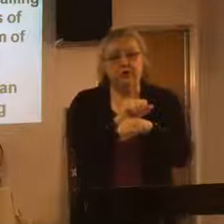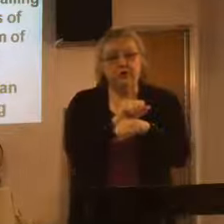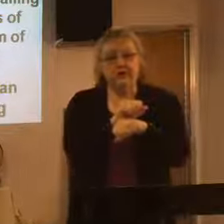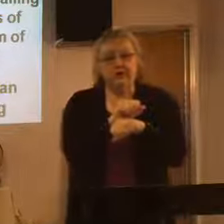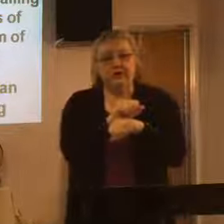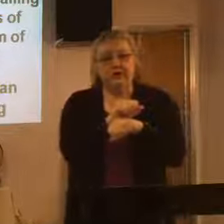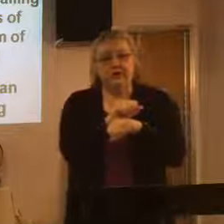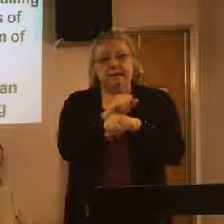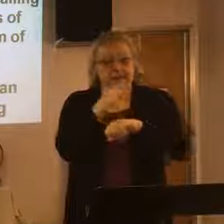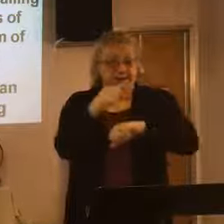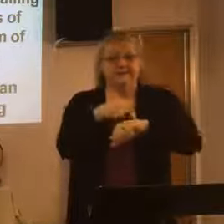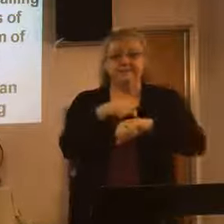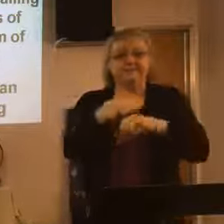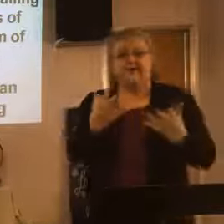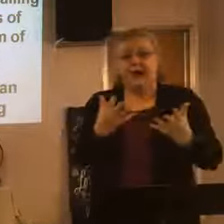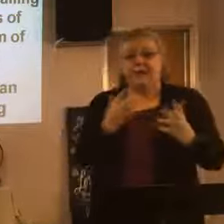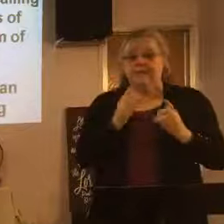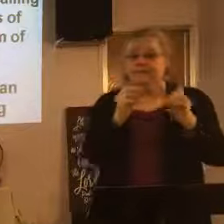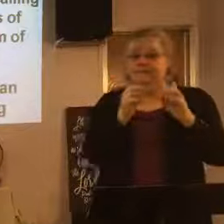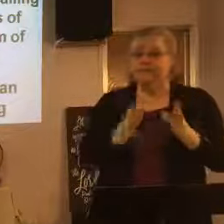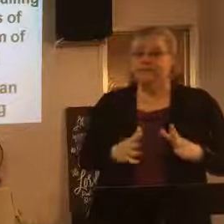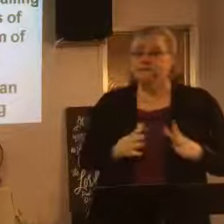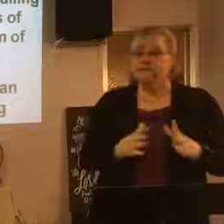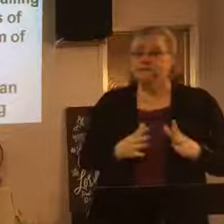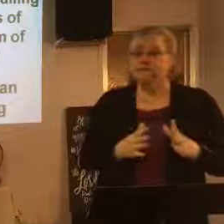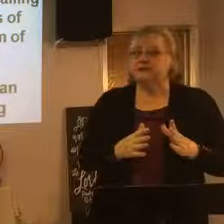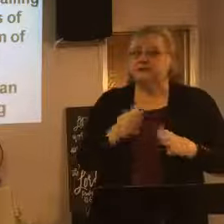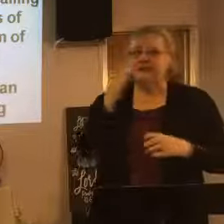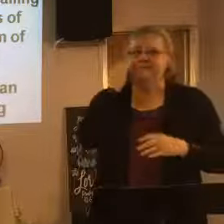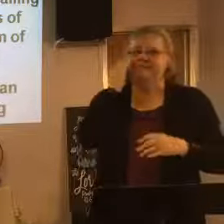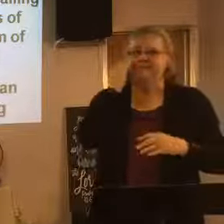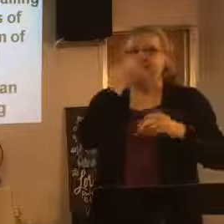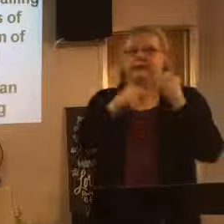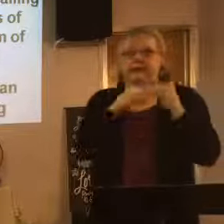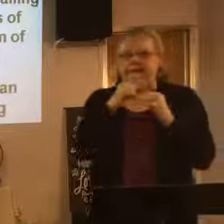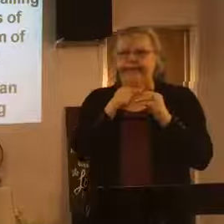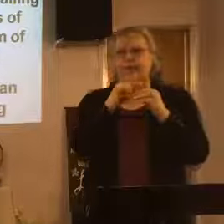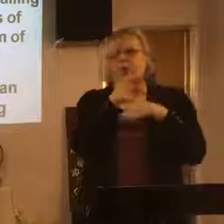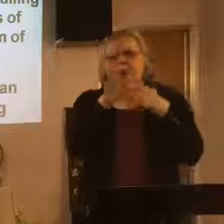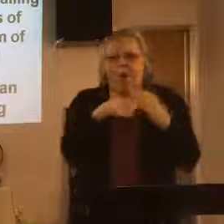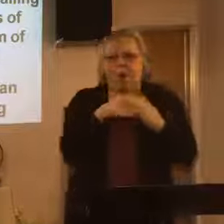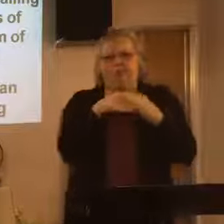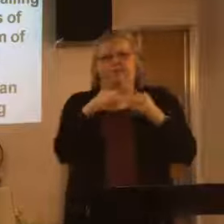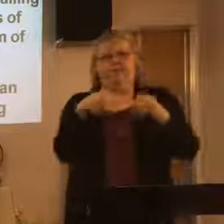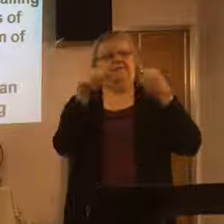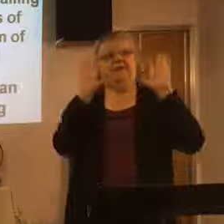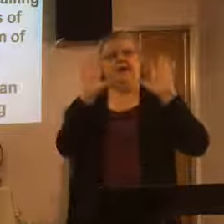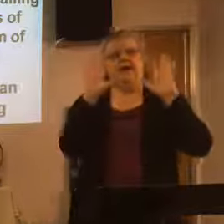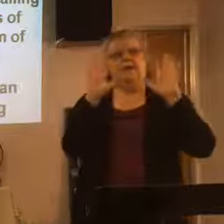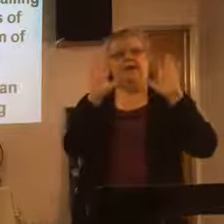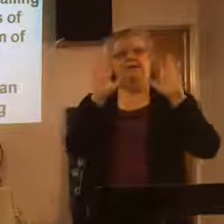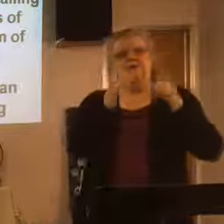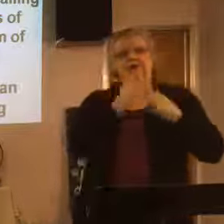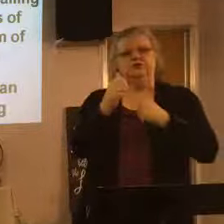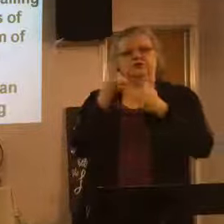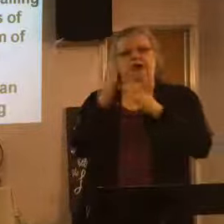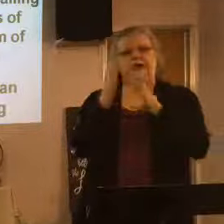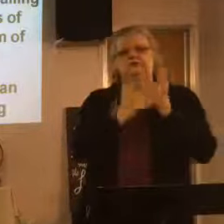point, the disciples, as they're thinking about all that they've given up, all that